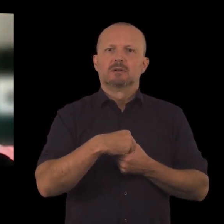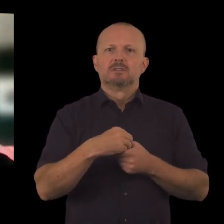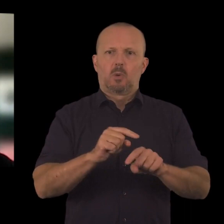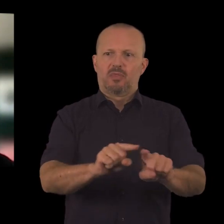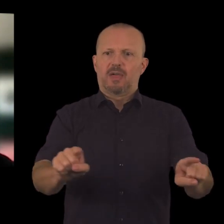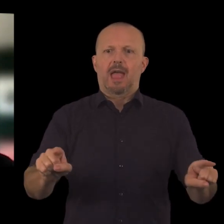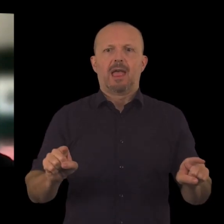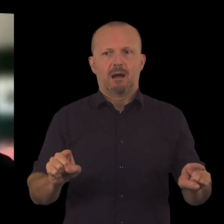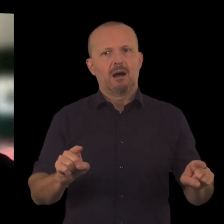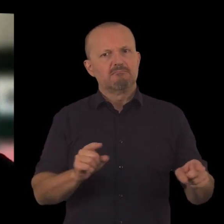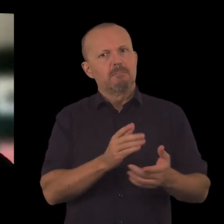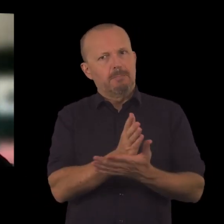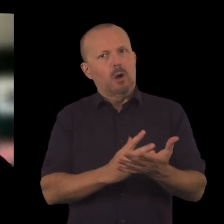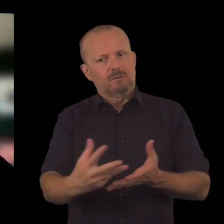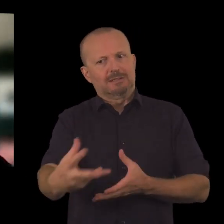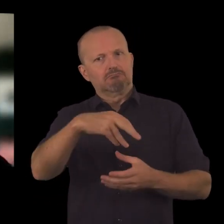oppressed session.